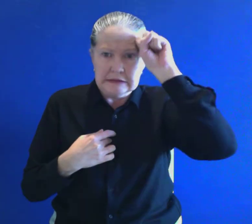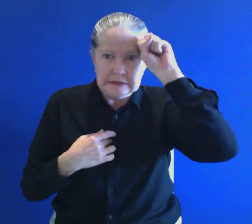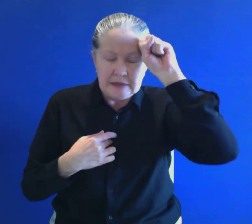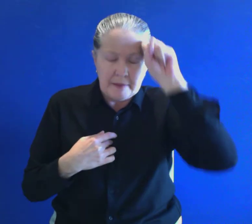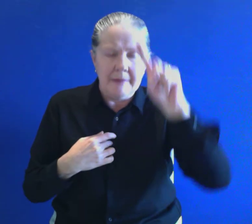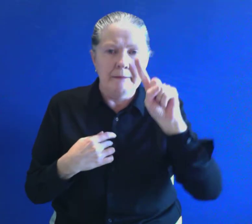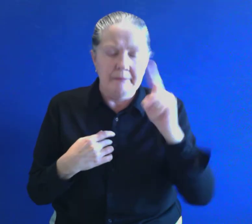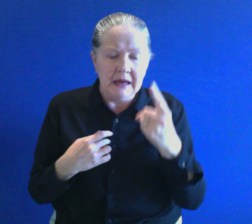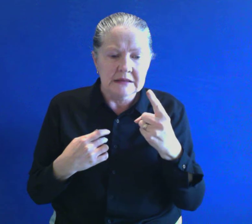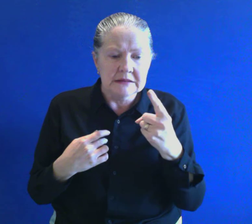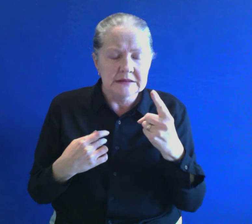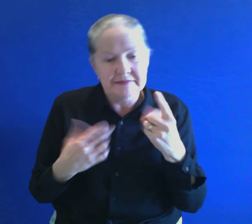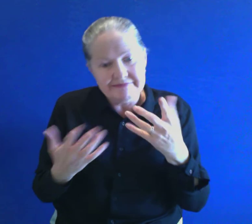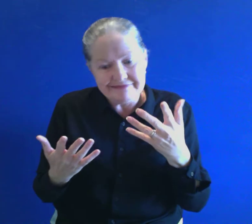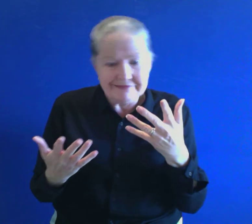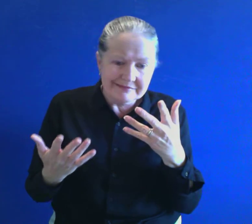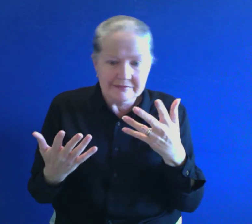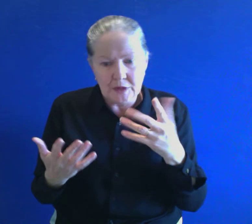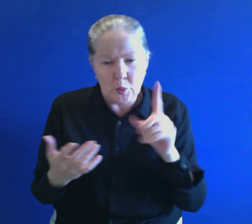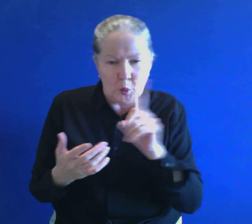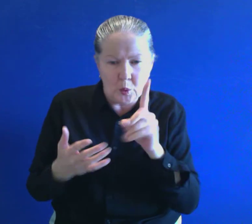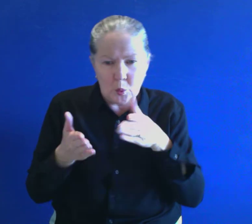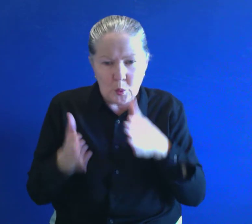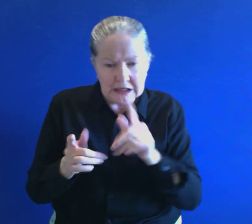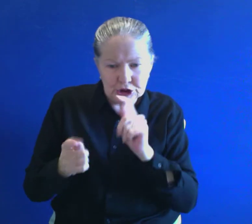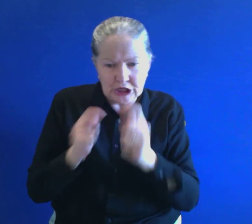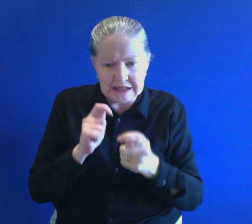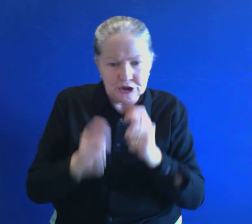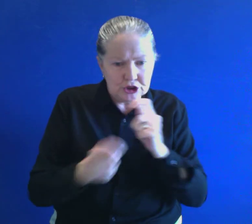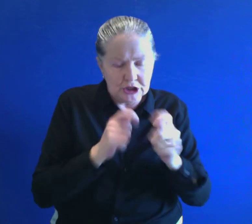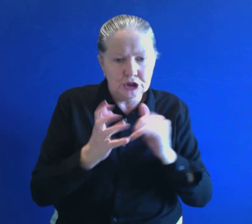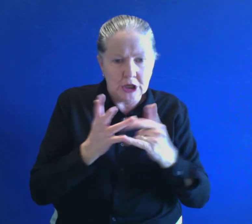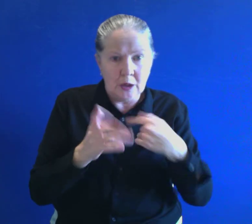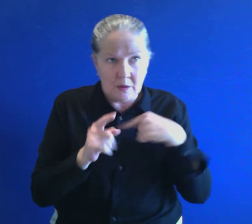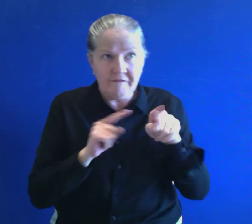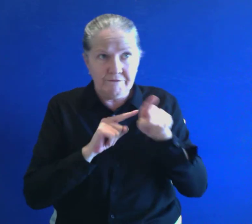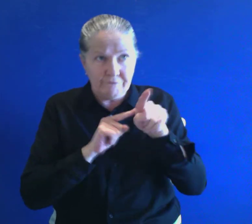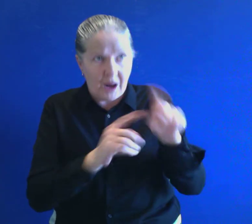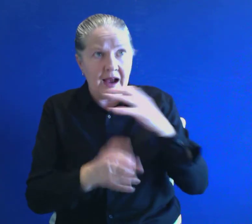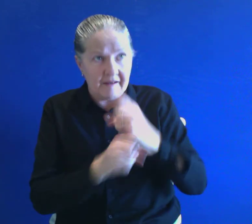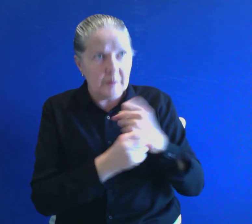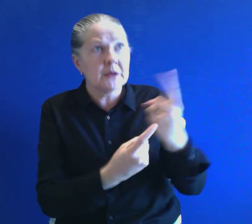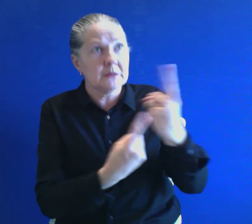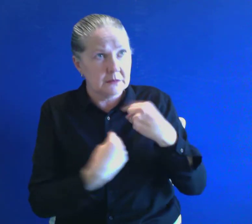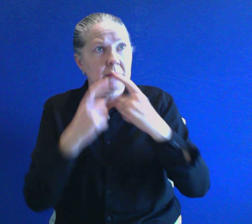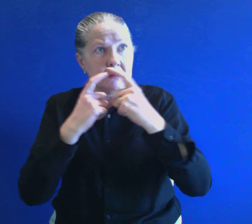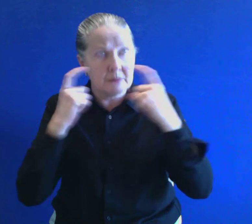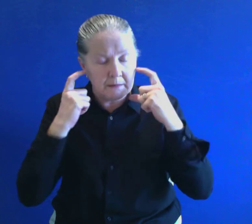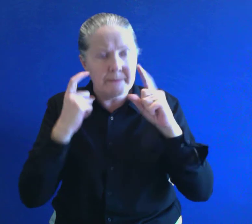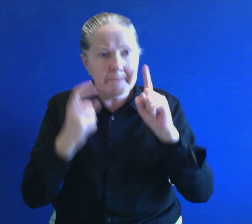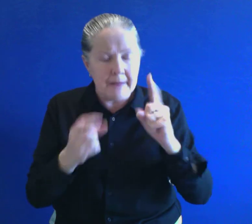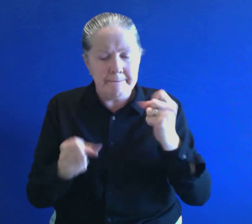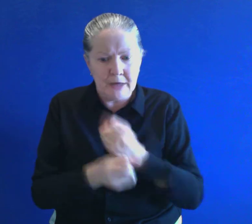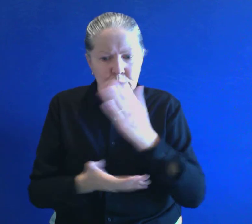just about well what what adaptations can we make so that we're still following government guidelines but allowing some better access to